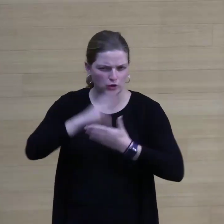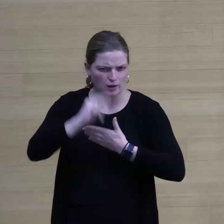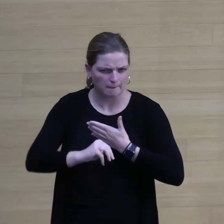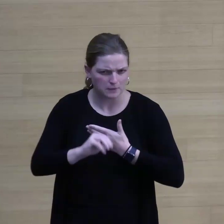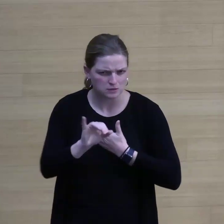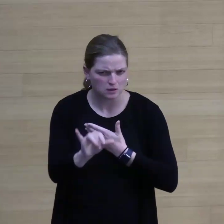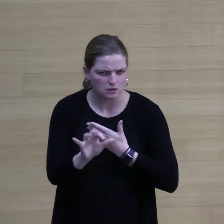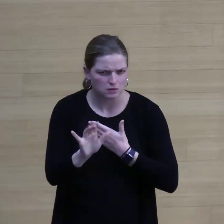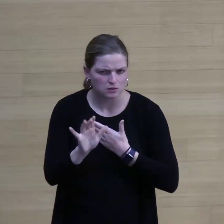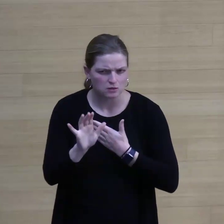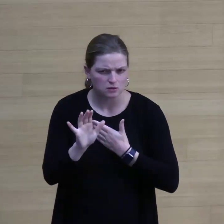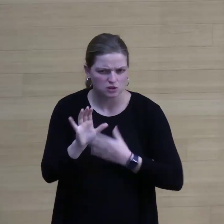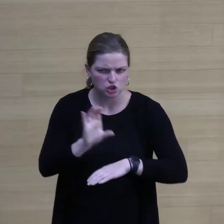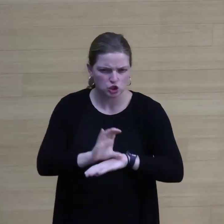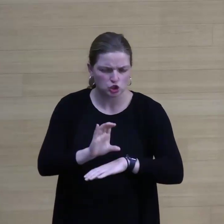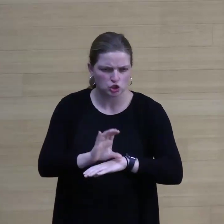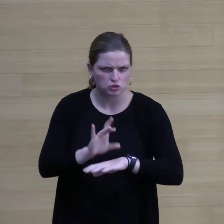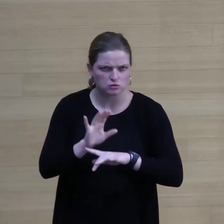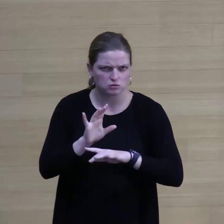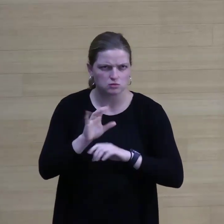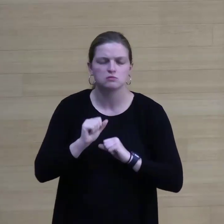correct church?